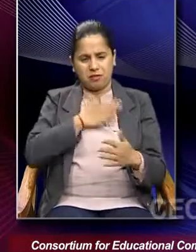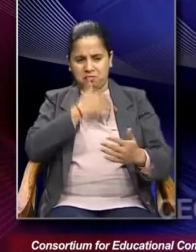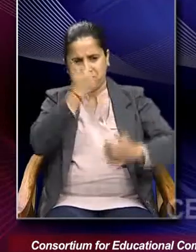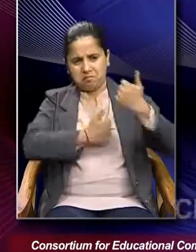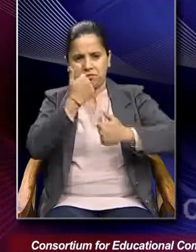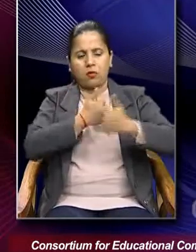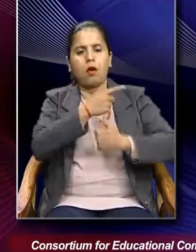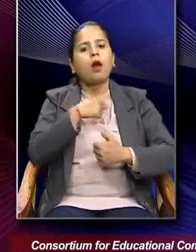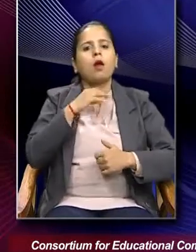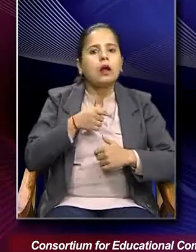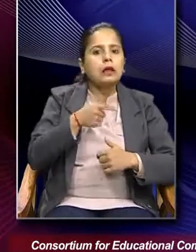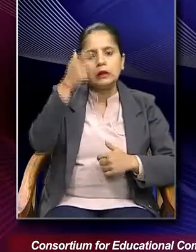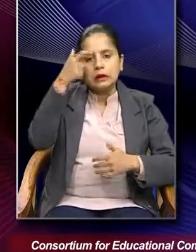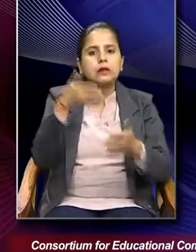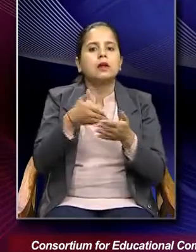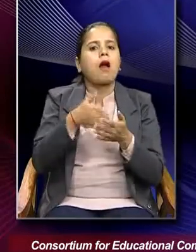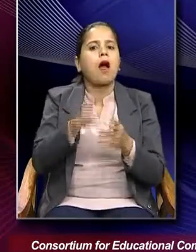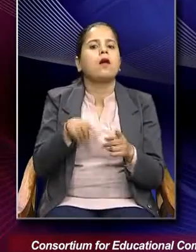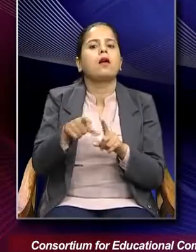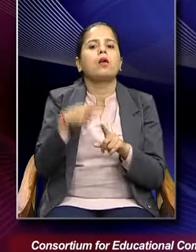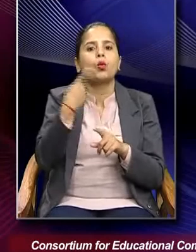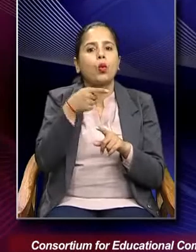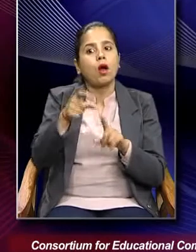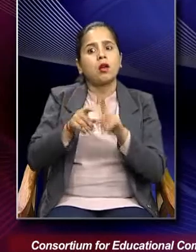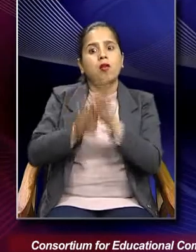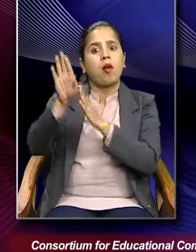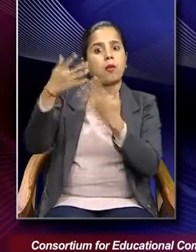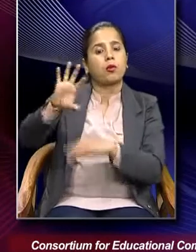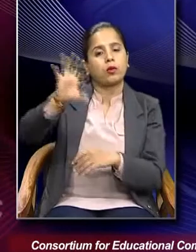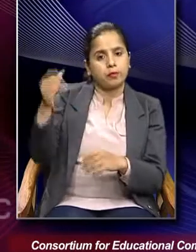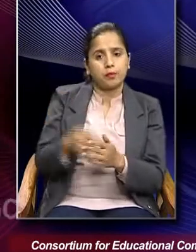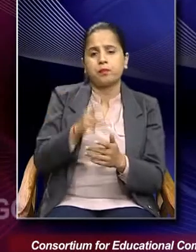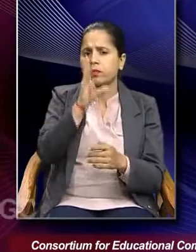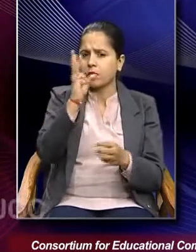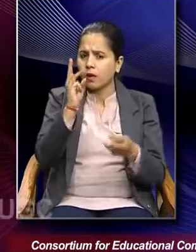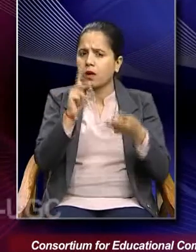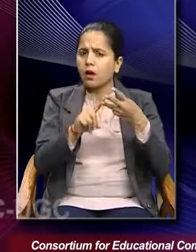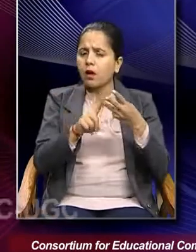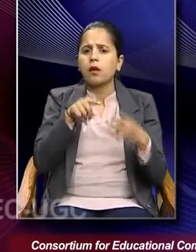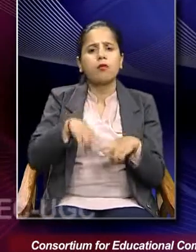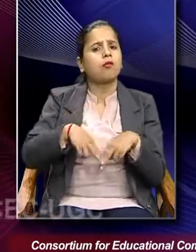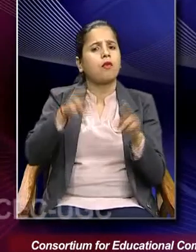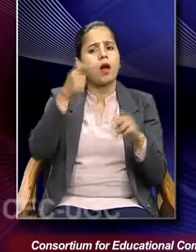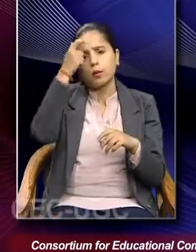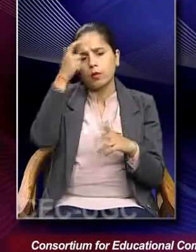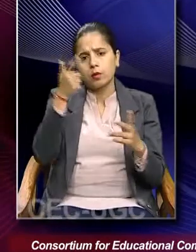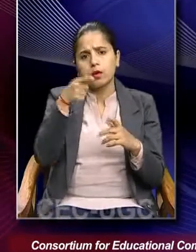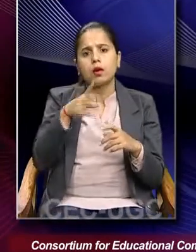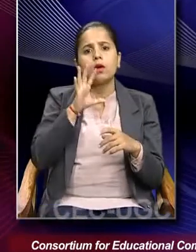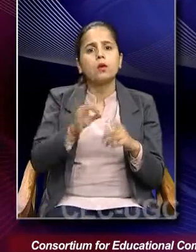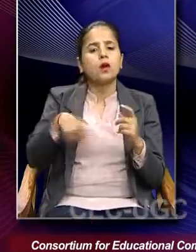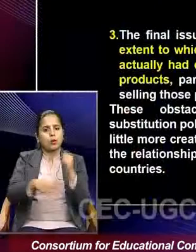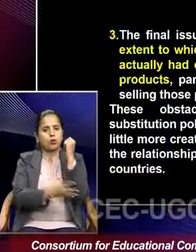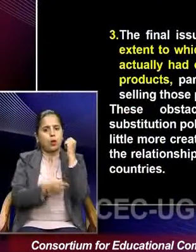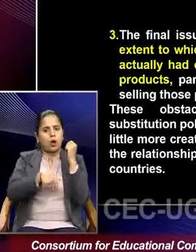other players in developed countries. The third and the final issue revolves around the extent to which the poor